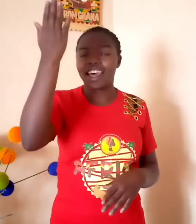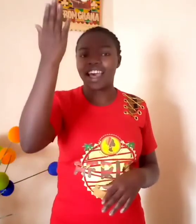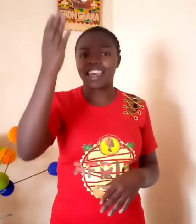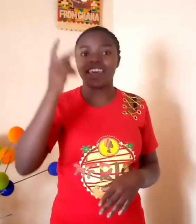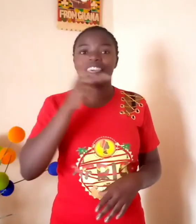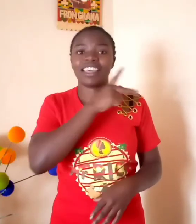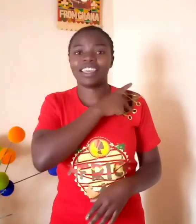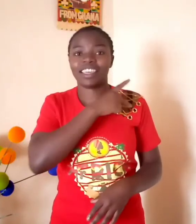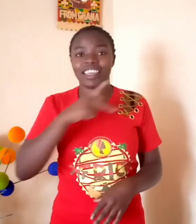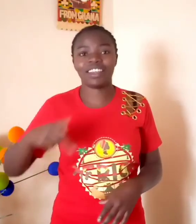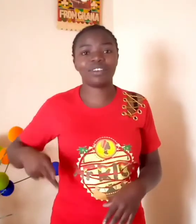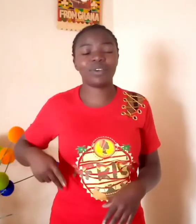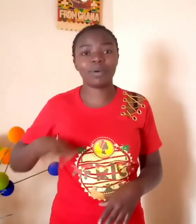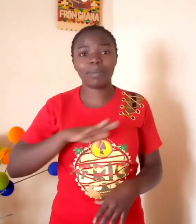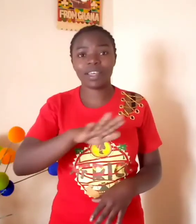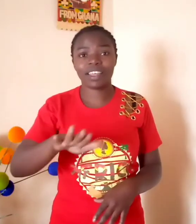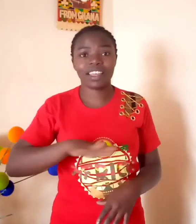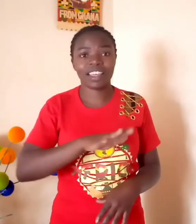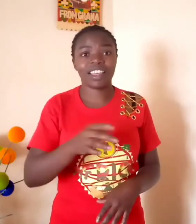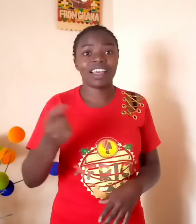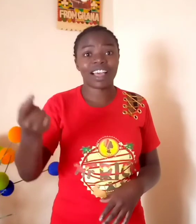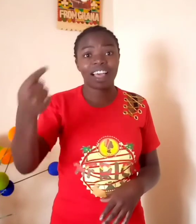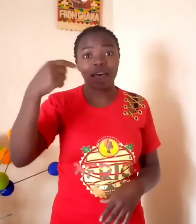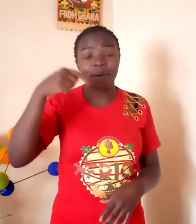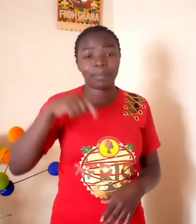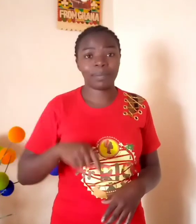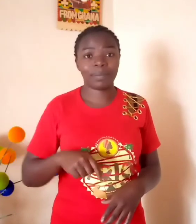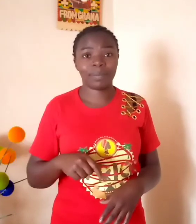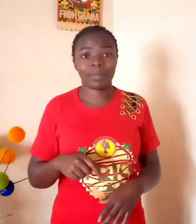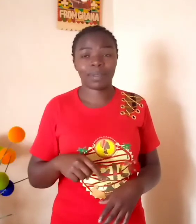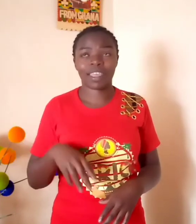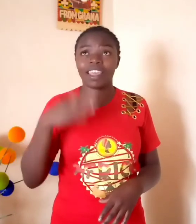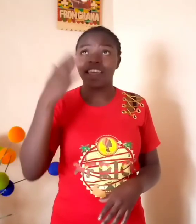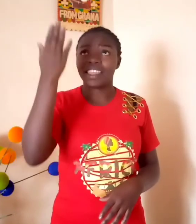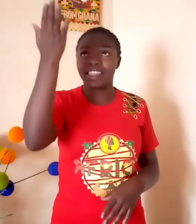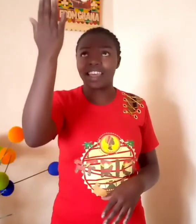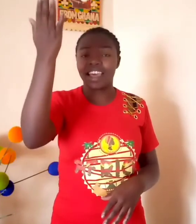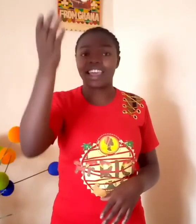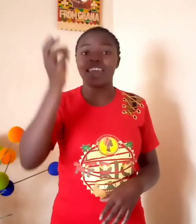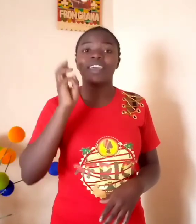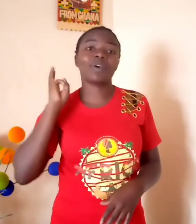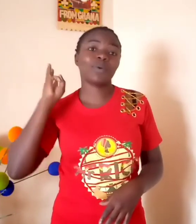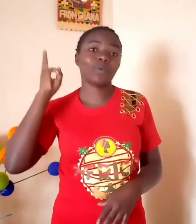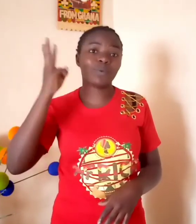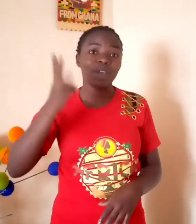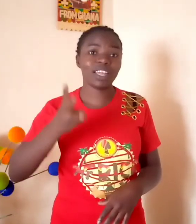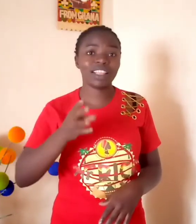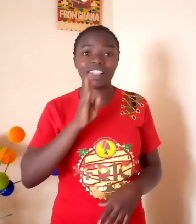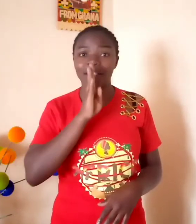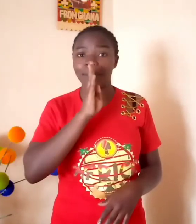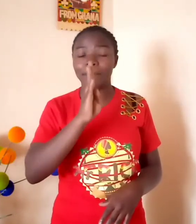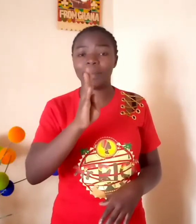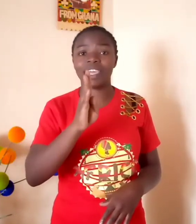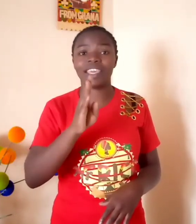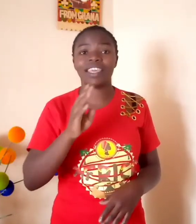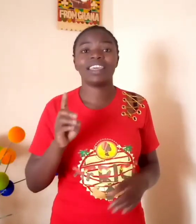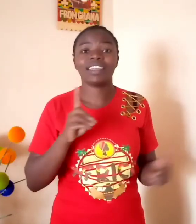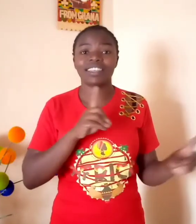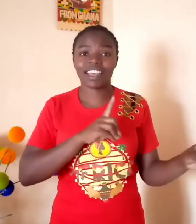thy kingdom come, thy will be